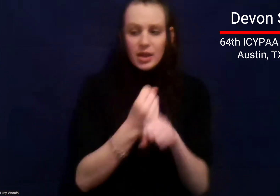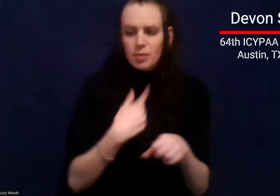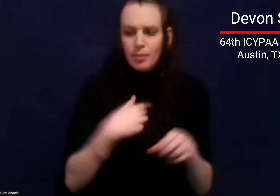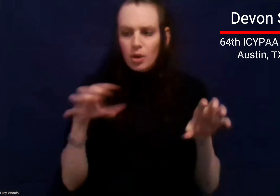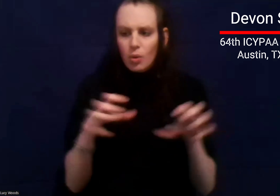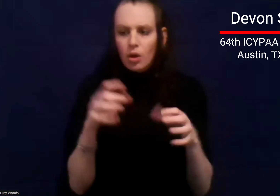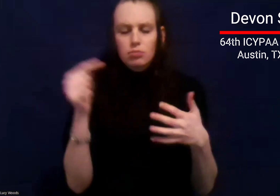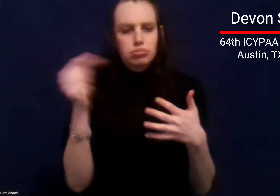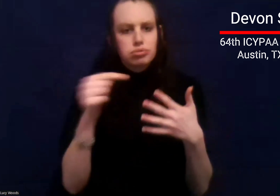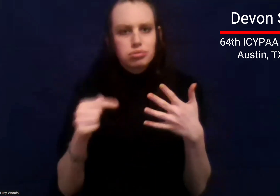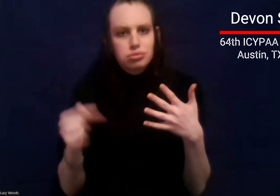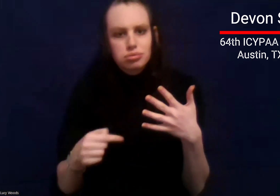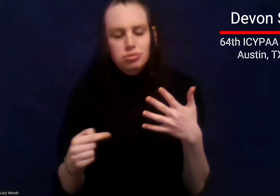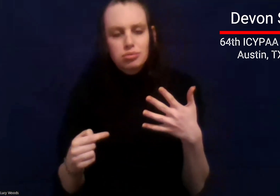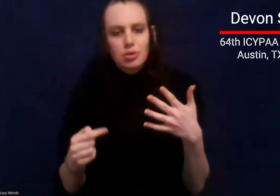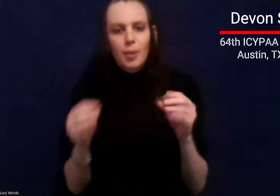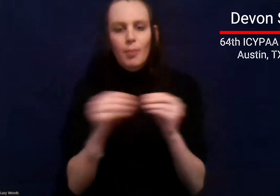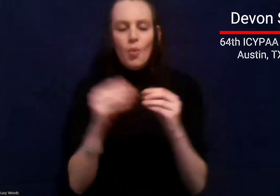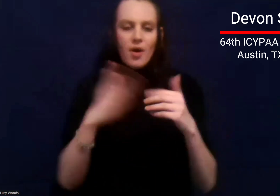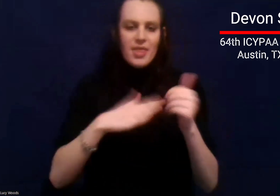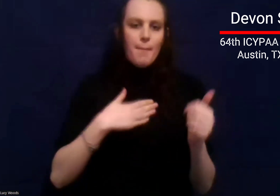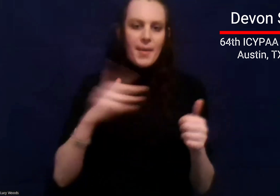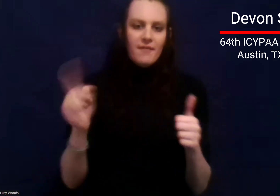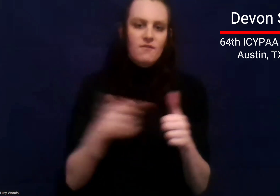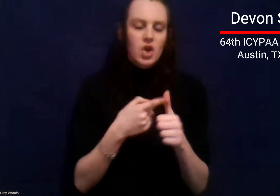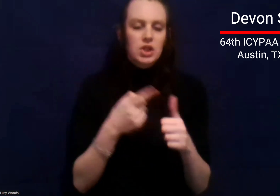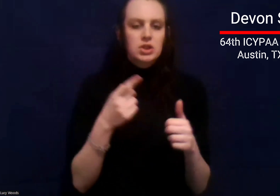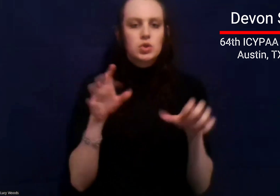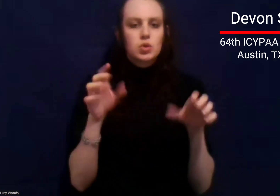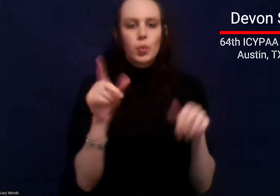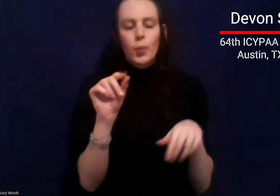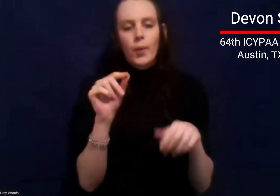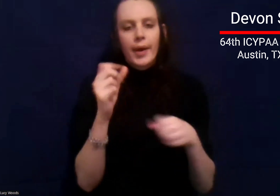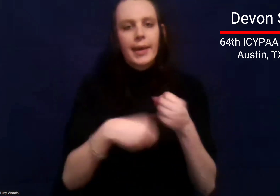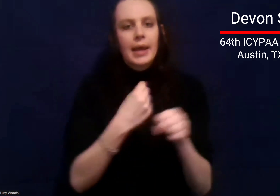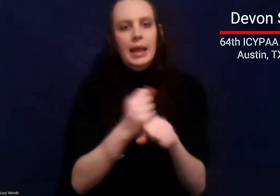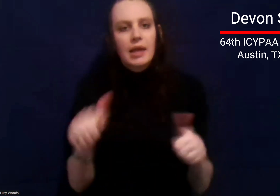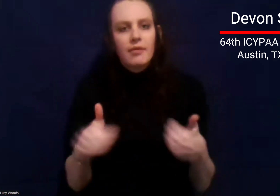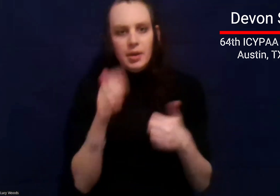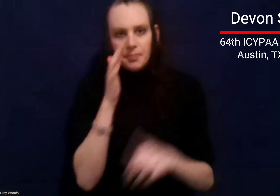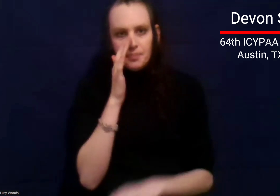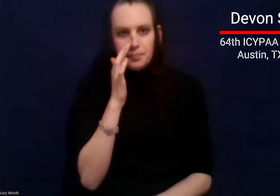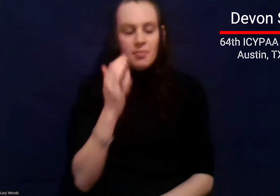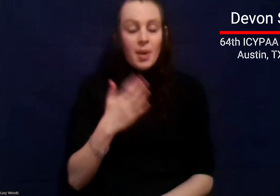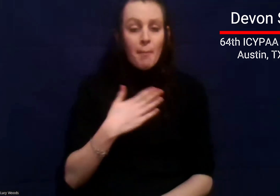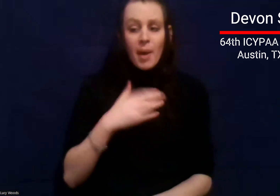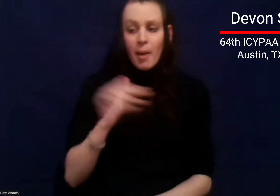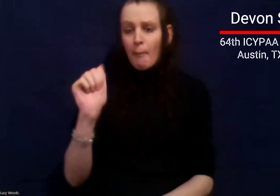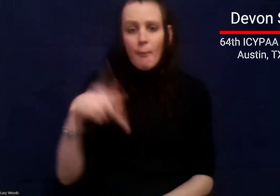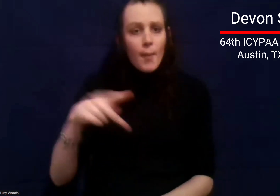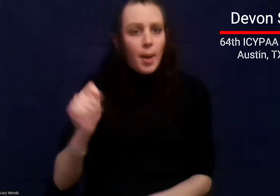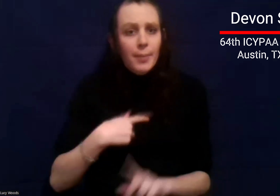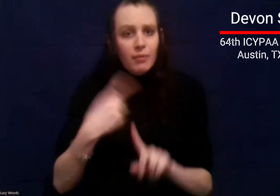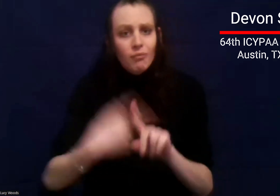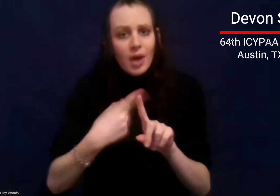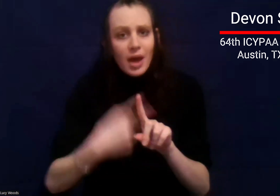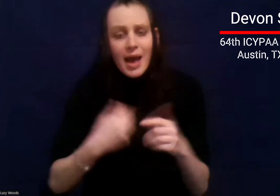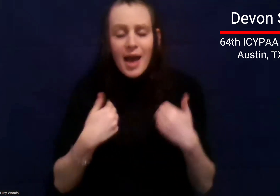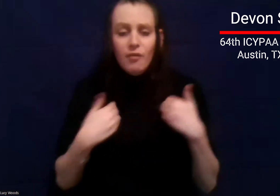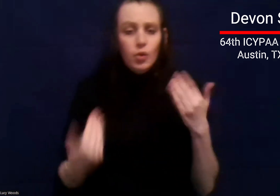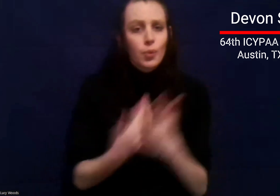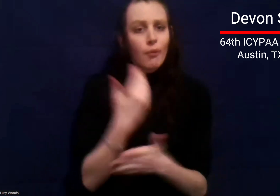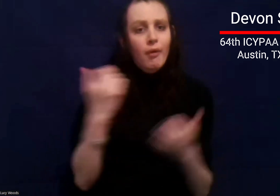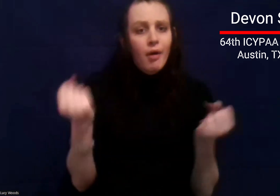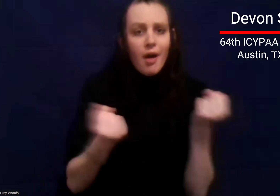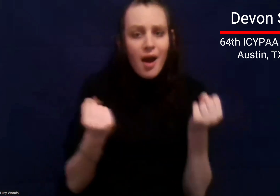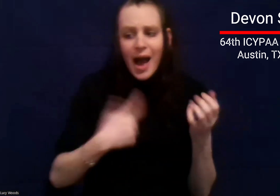living. And it's amazing. Like there's stuff under my name. There's an apartment in my name. I have a brand new car outside. I don't even know how I